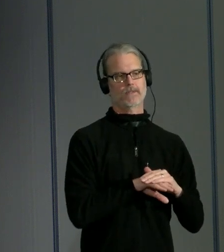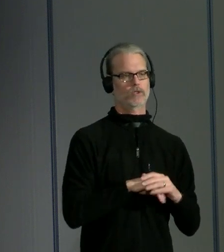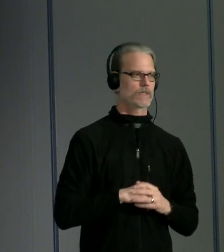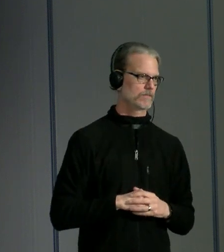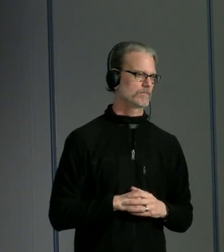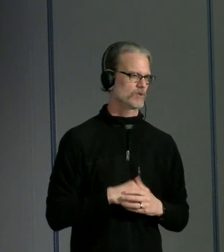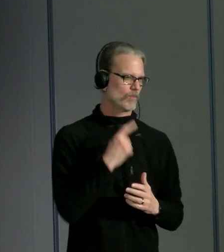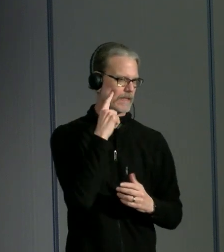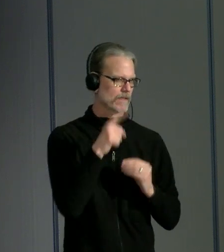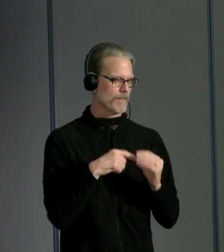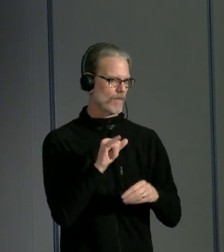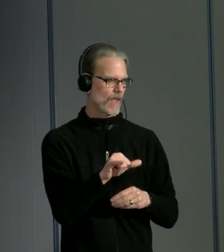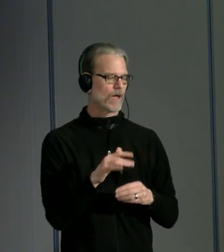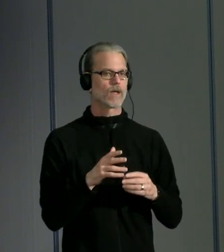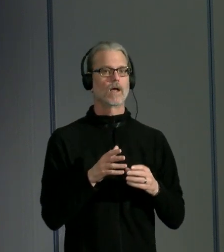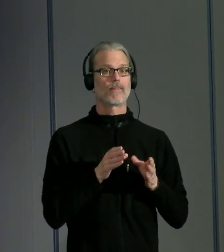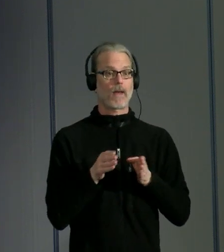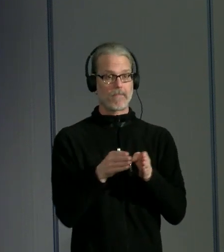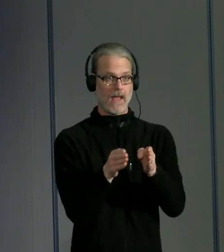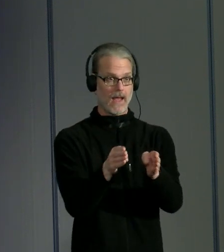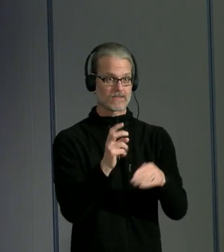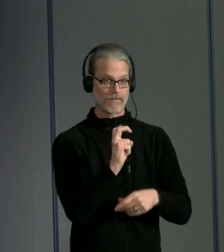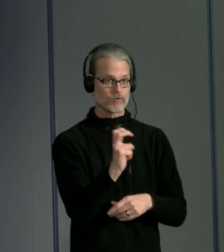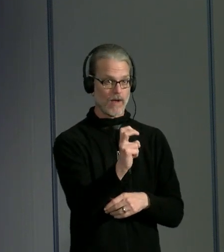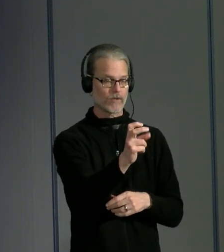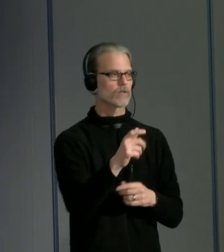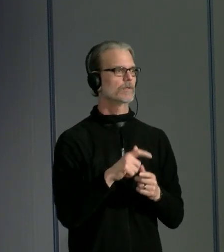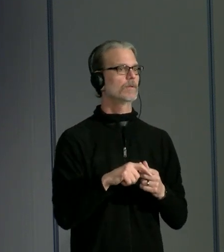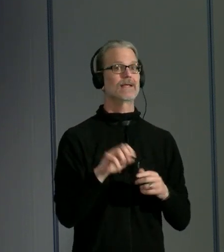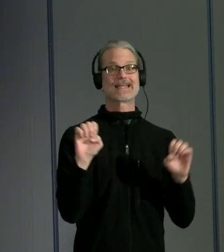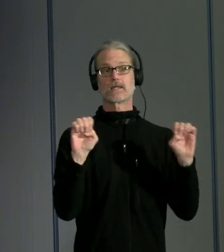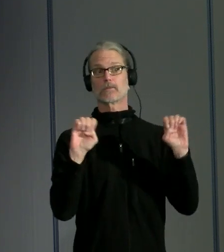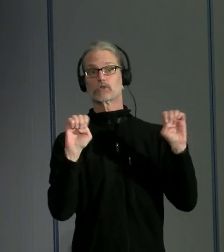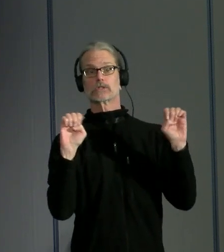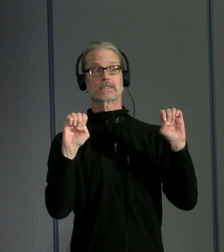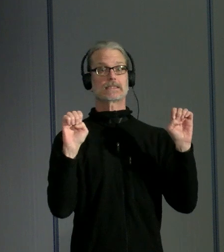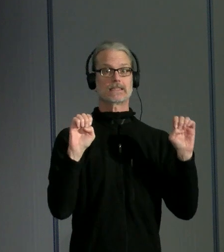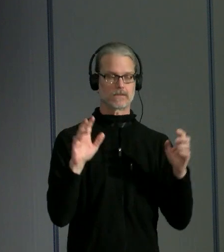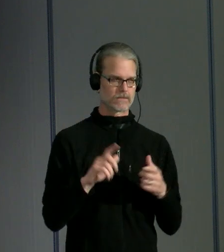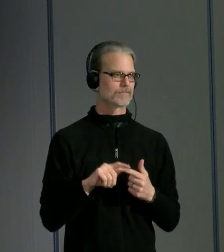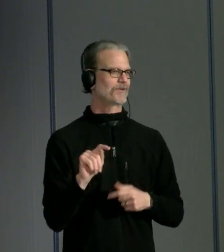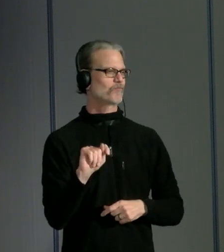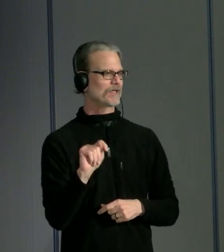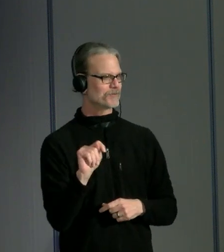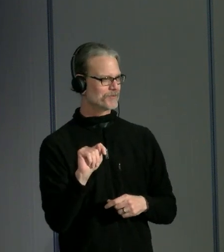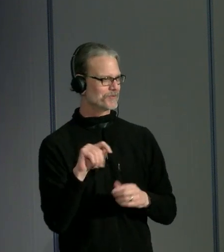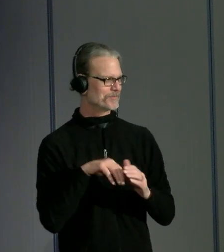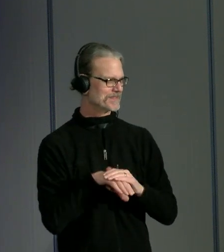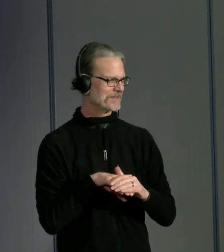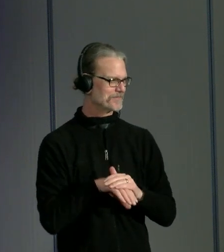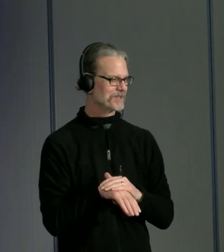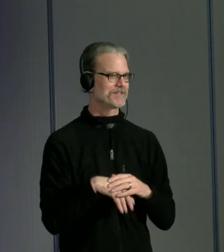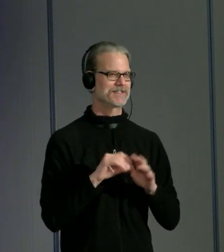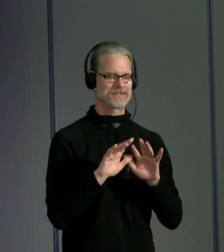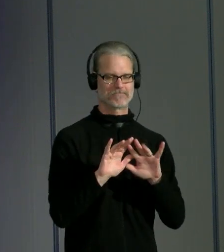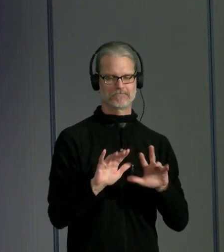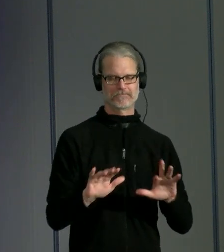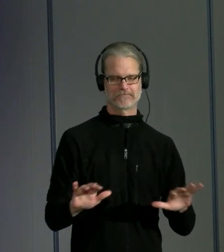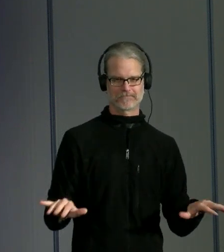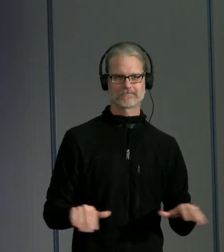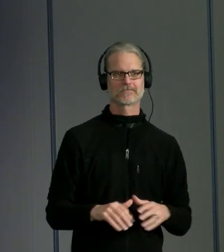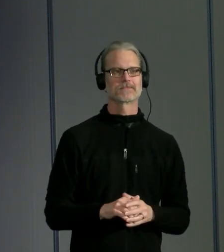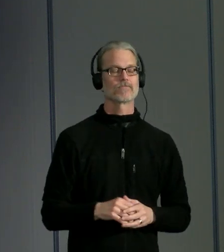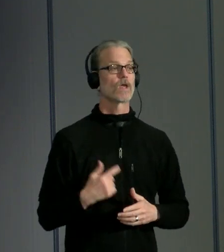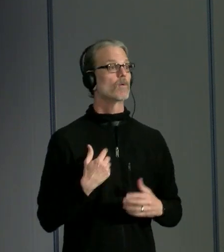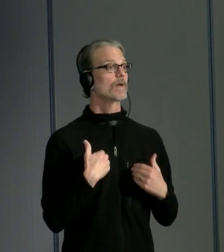being mindful of the paths of travel, emergency egress, restroom accessibility. We're seeing